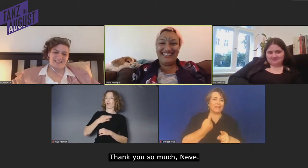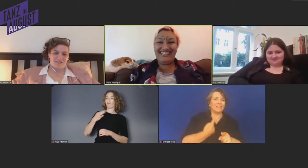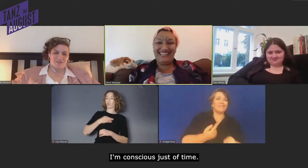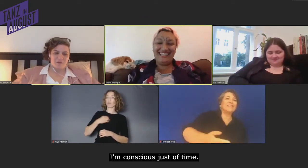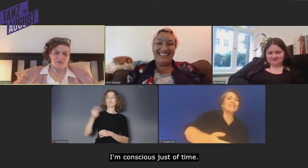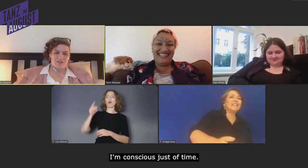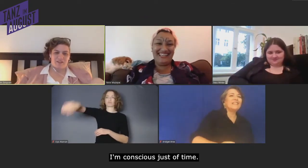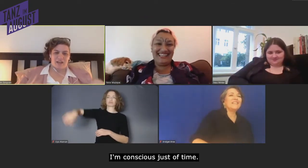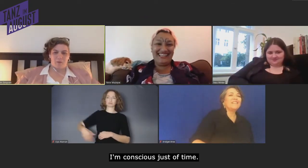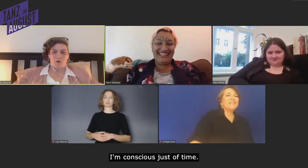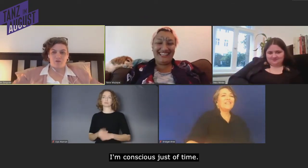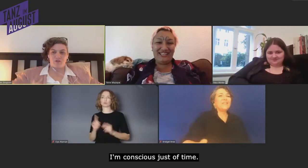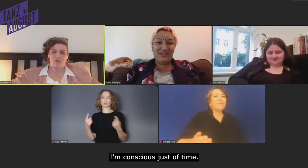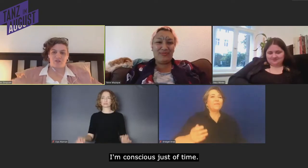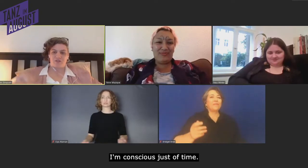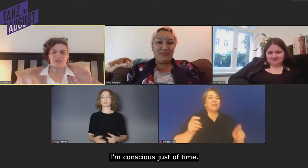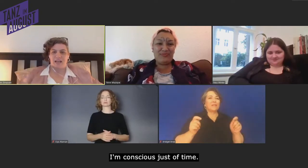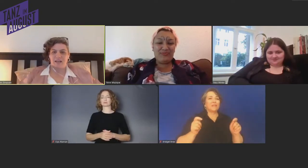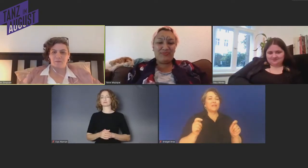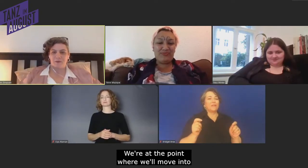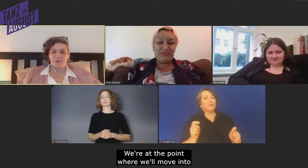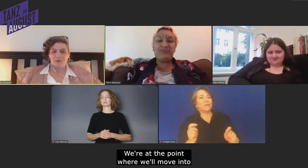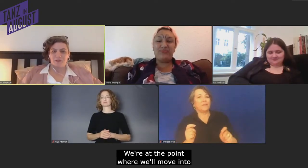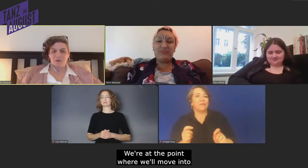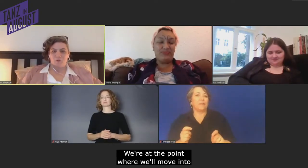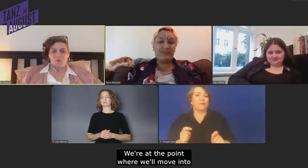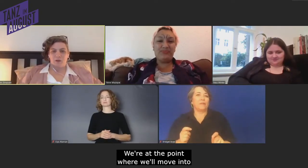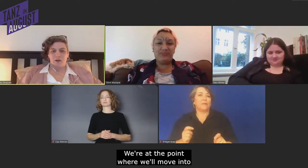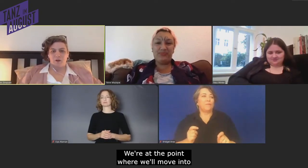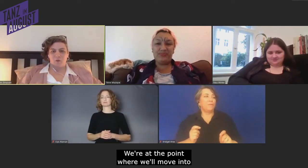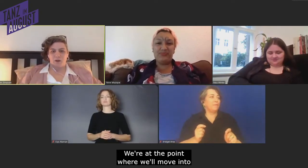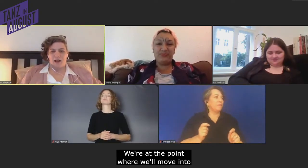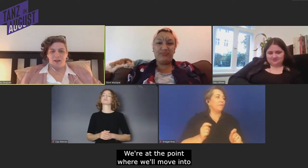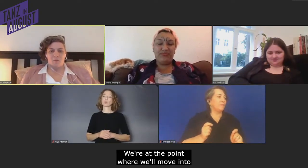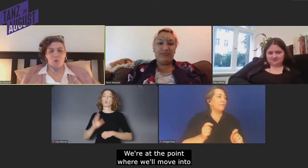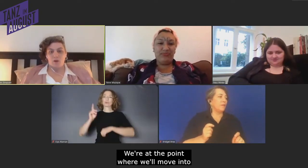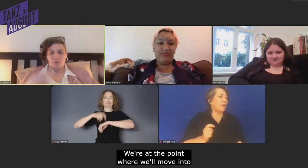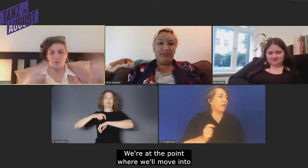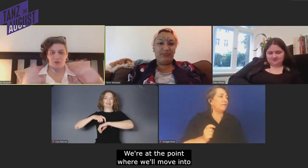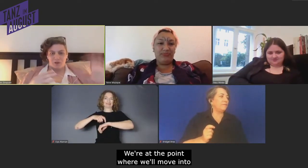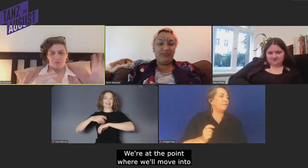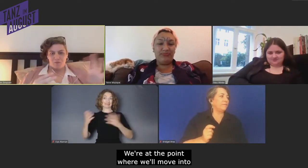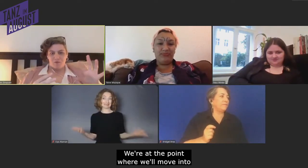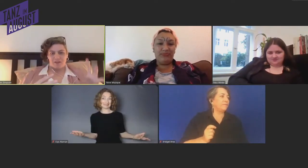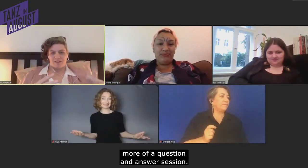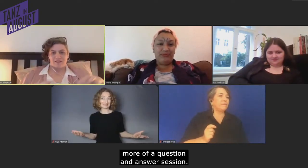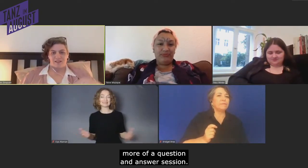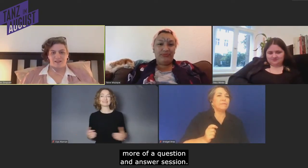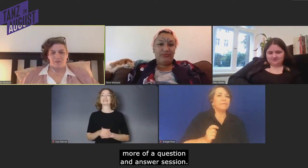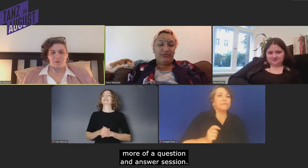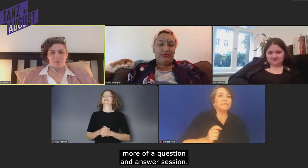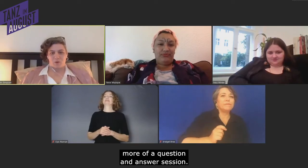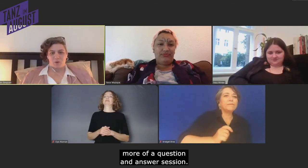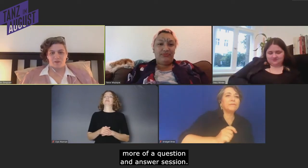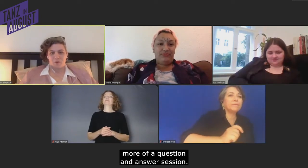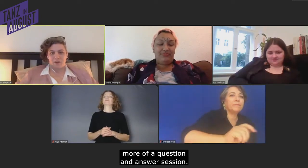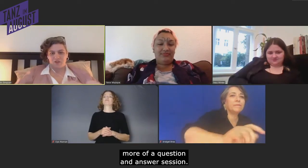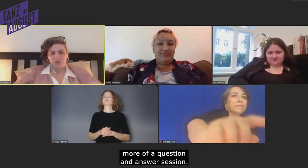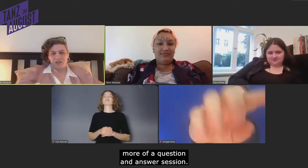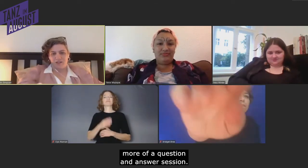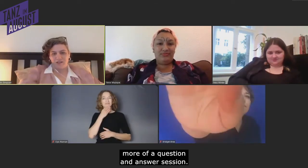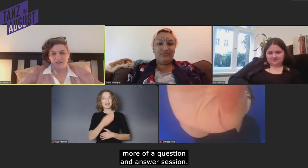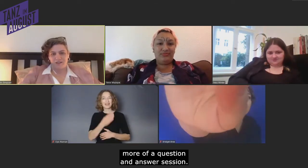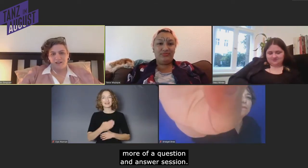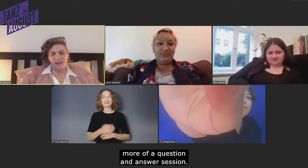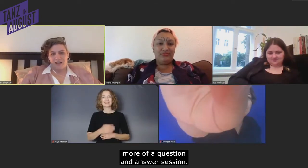Thank you so much, Neve. I'm conscious just of time. We're at the point where we're going to move into a bit more of a